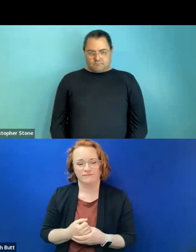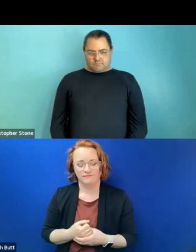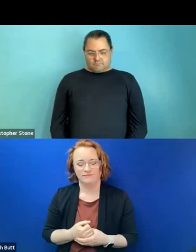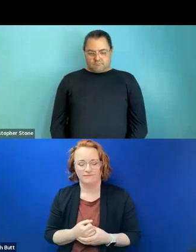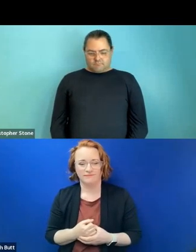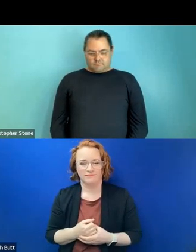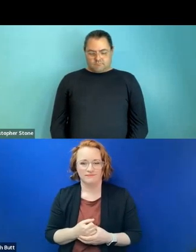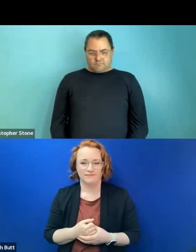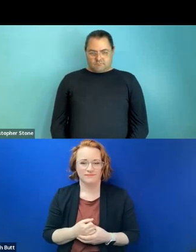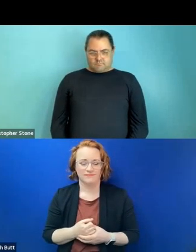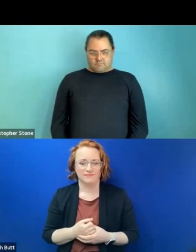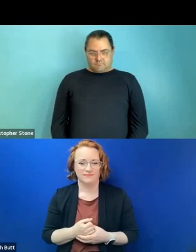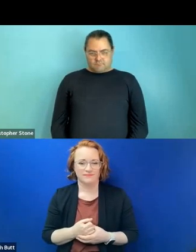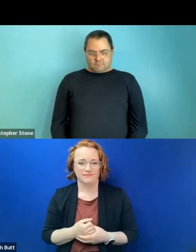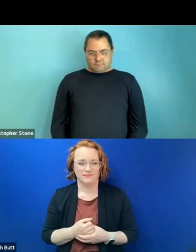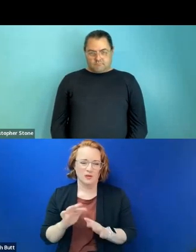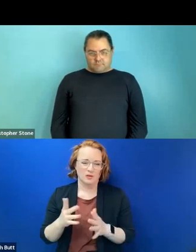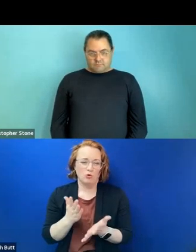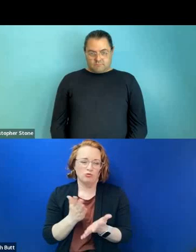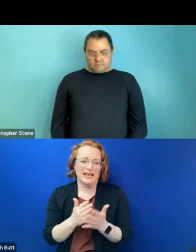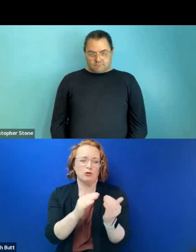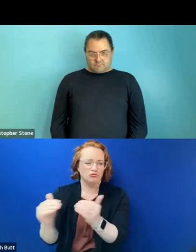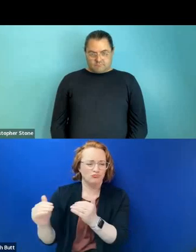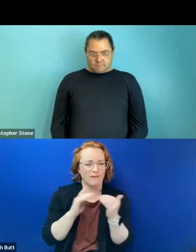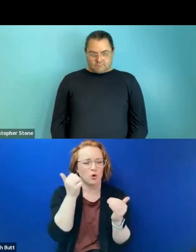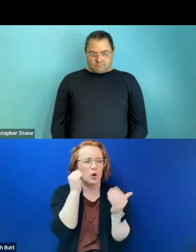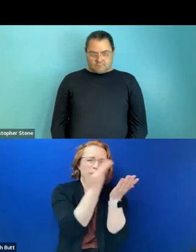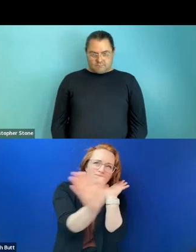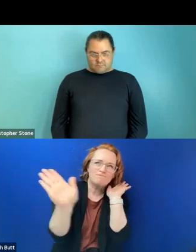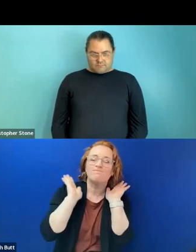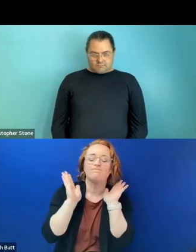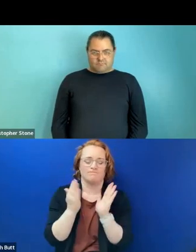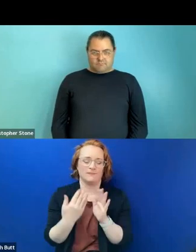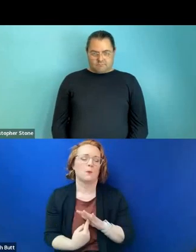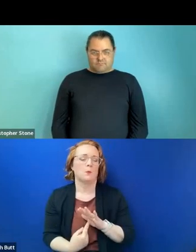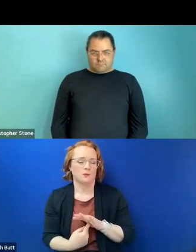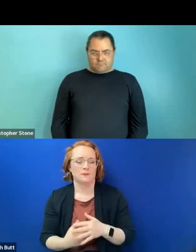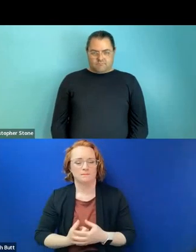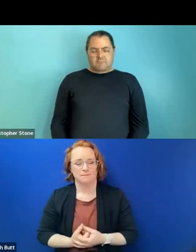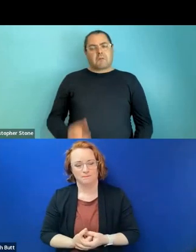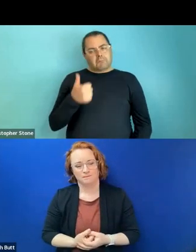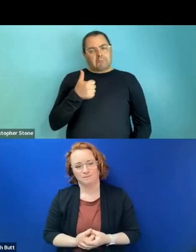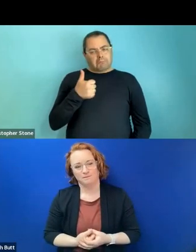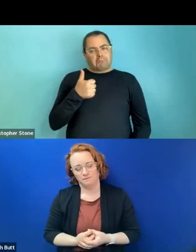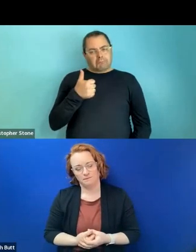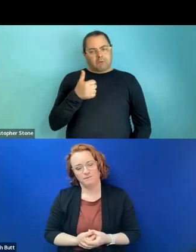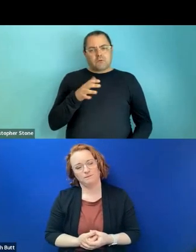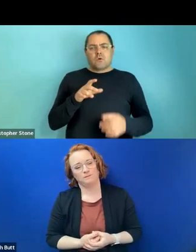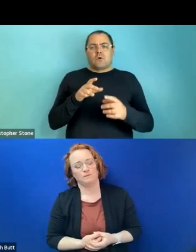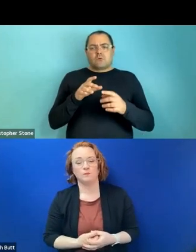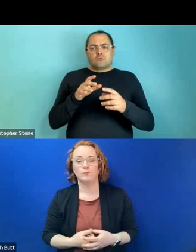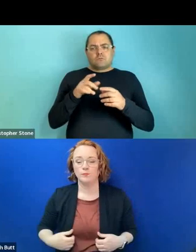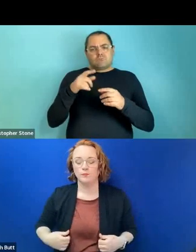So yeah, broad general knowledge, I would say, is important. Sure. Okay. So talk us through the process that